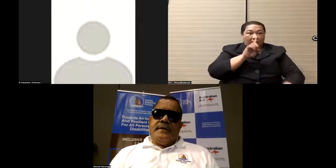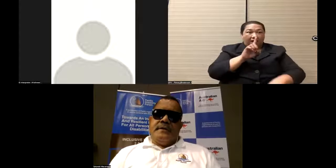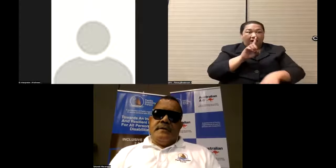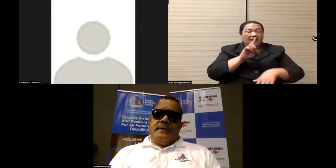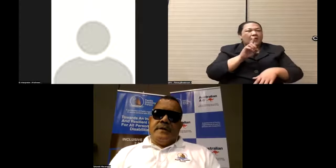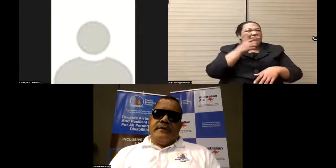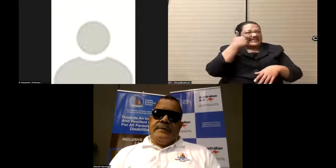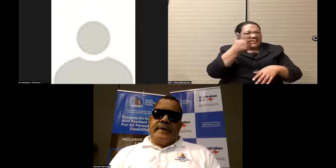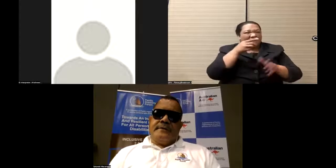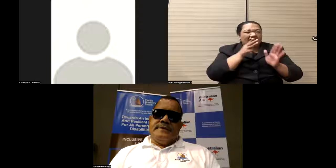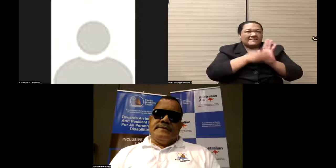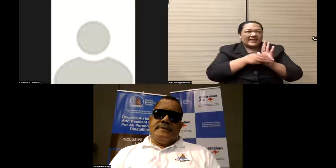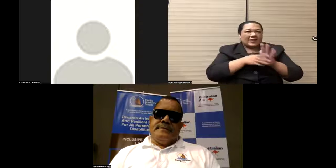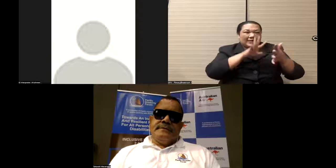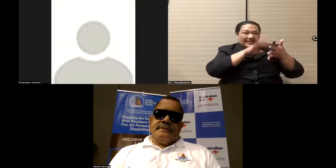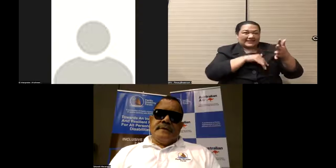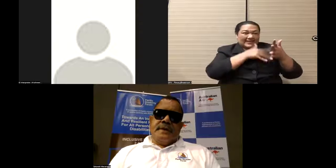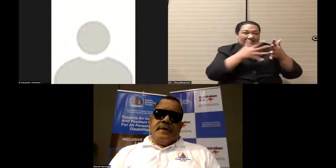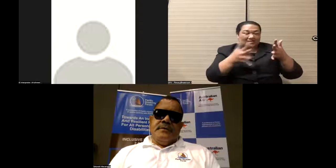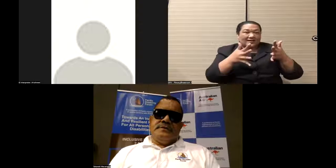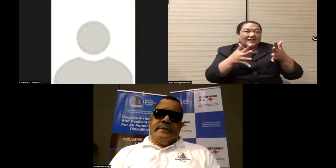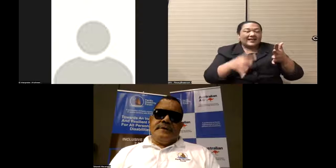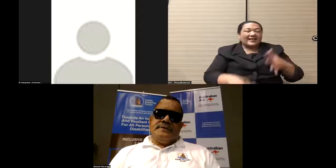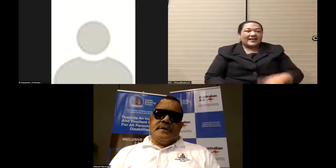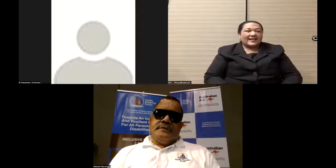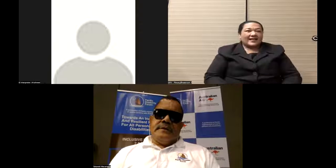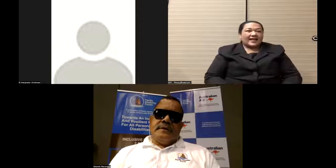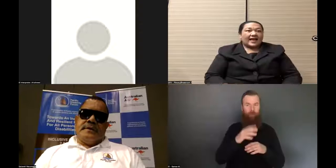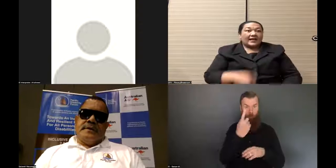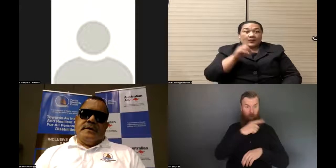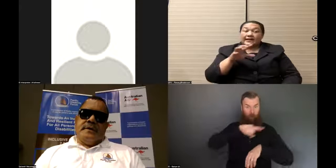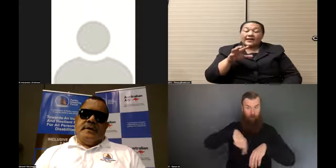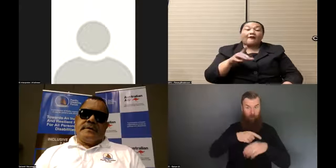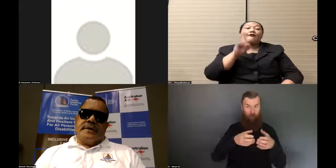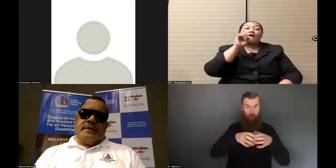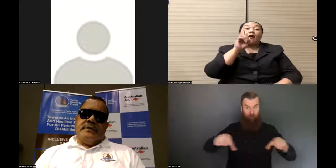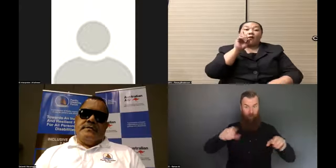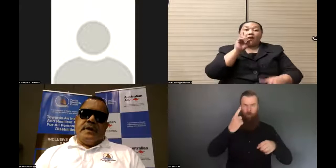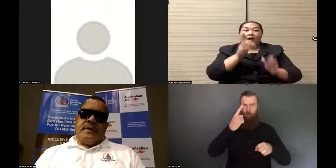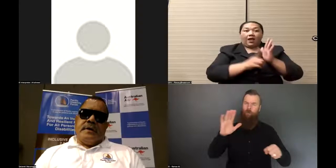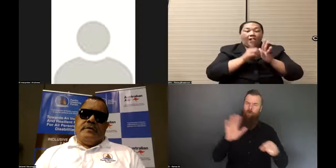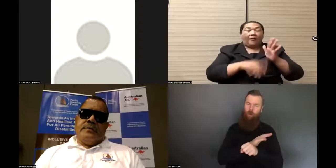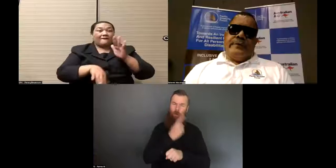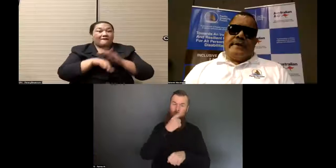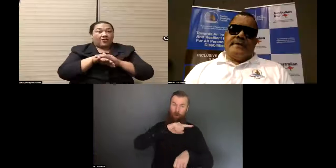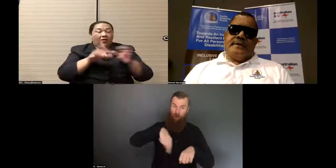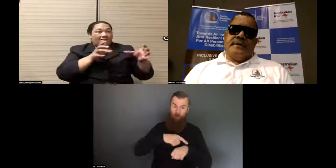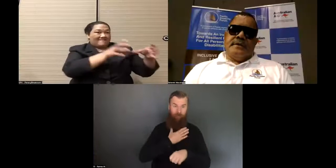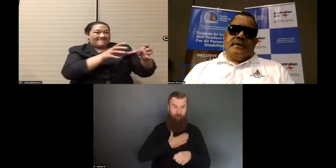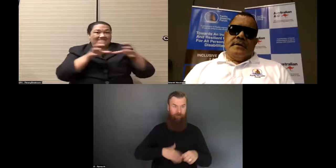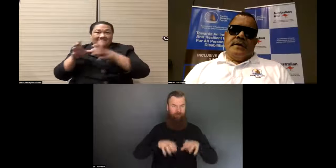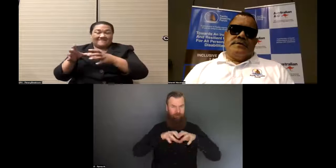full hour for the breakout session, which means that we'll cut into our your